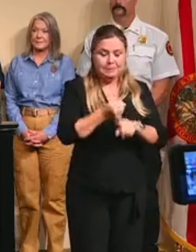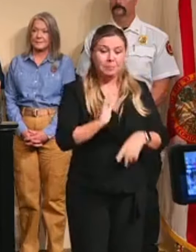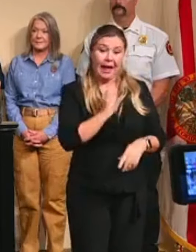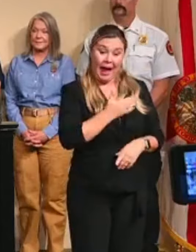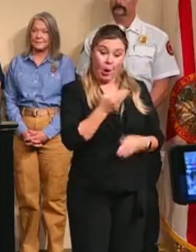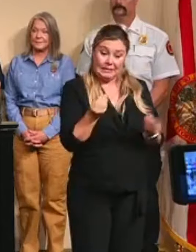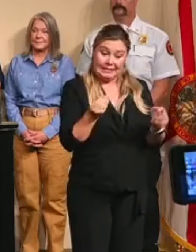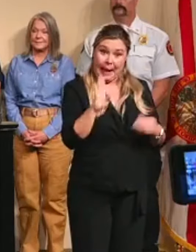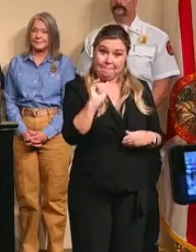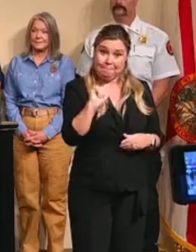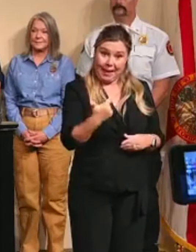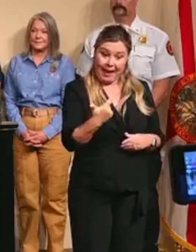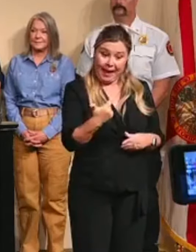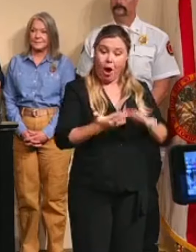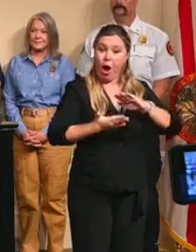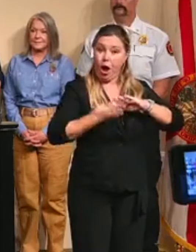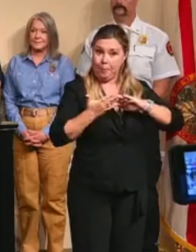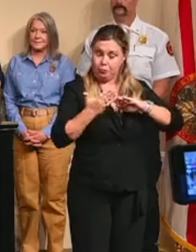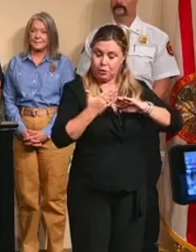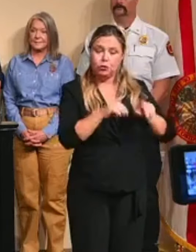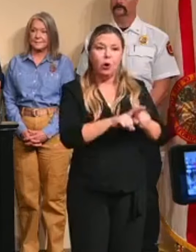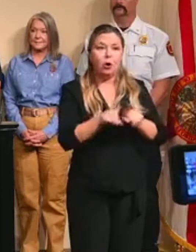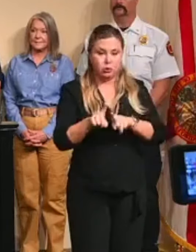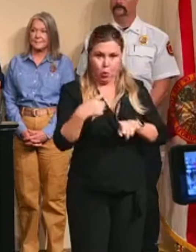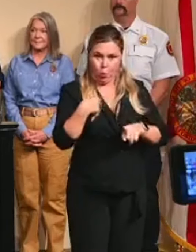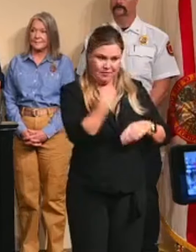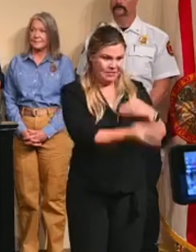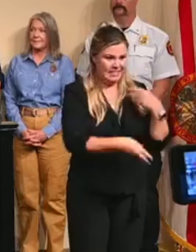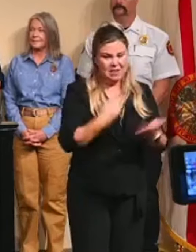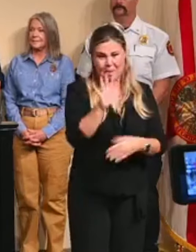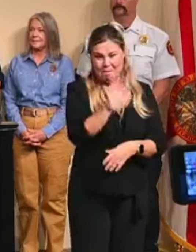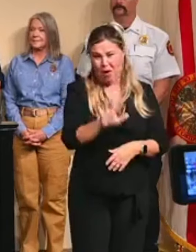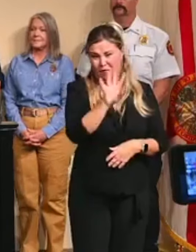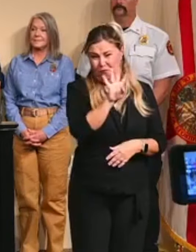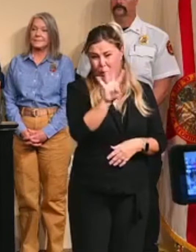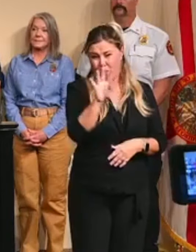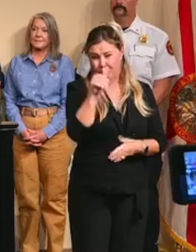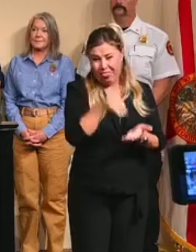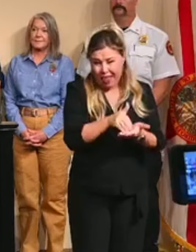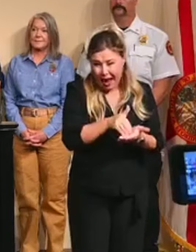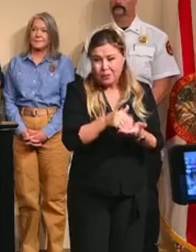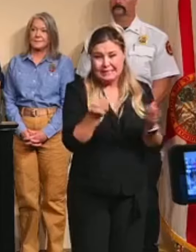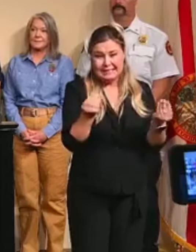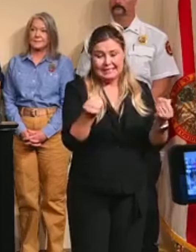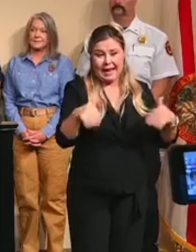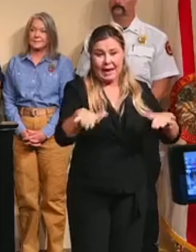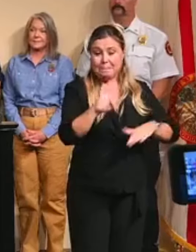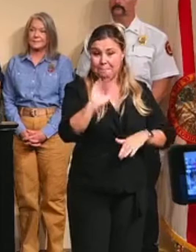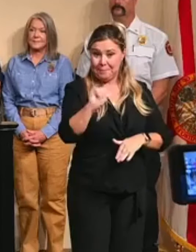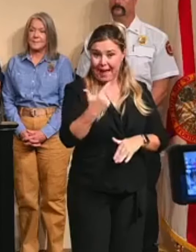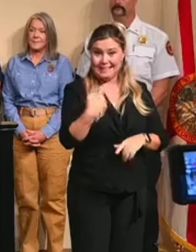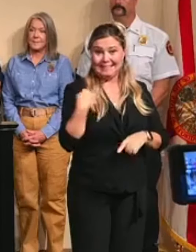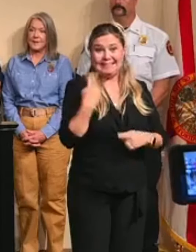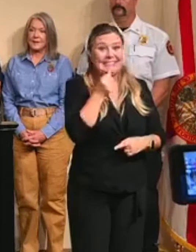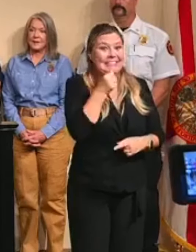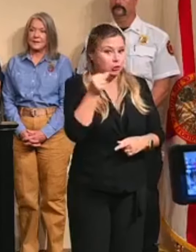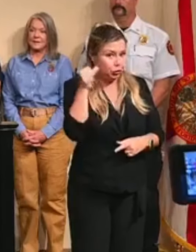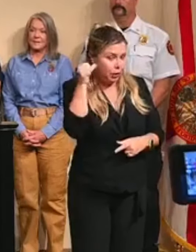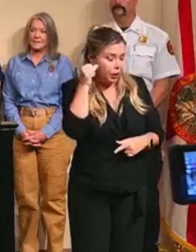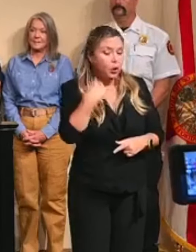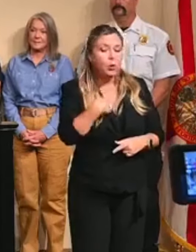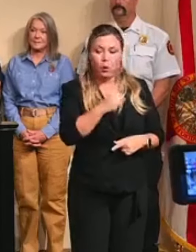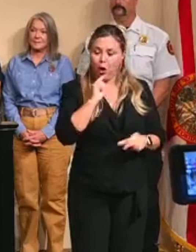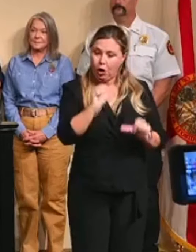sandbag operation, wanted to mention real quick that we have given out about 44,000 sandbags since yesterday. We